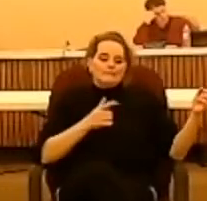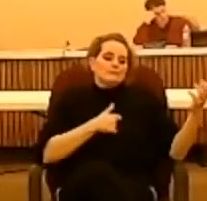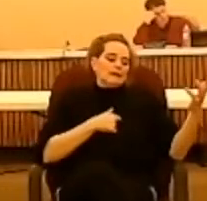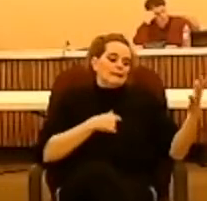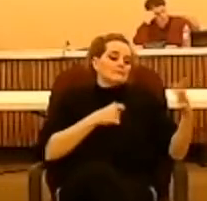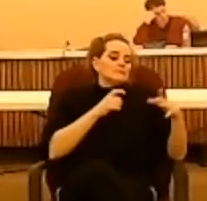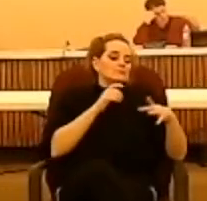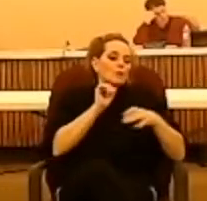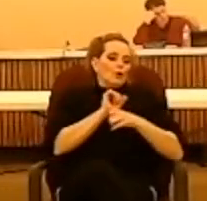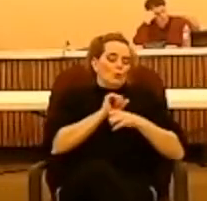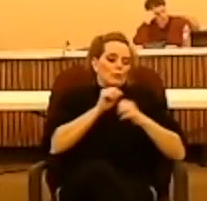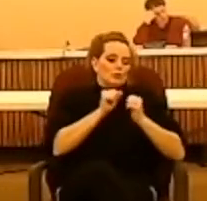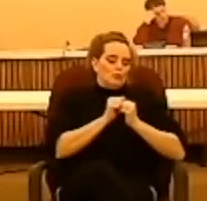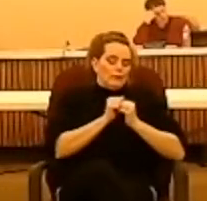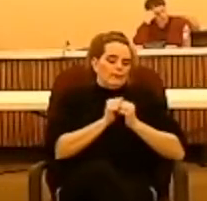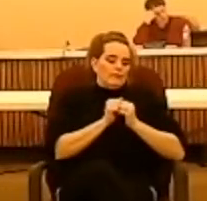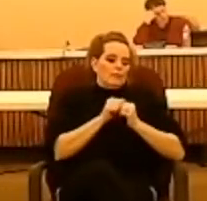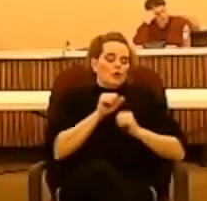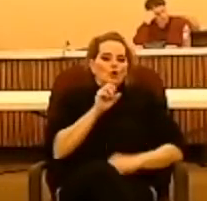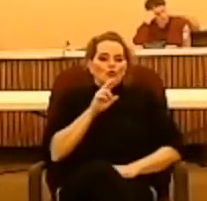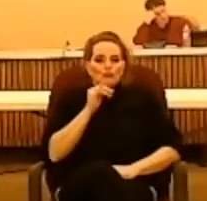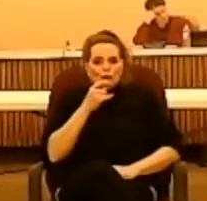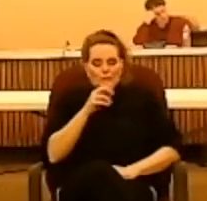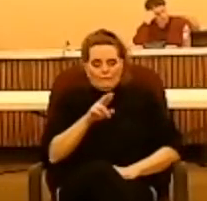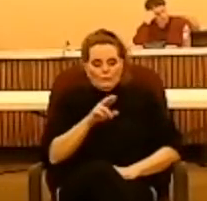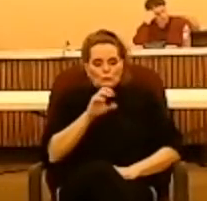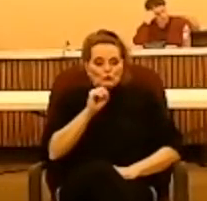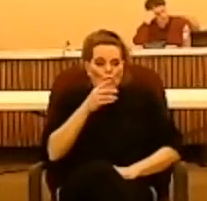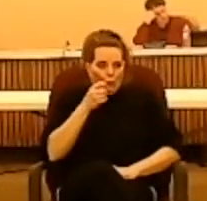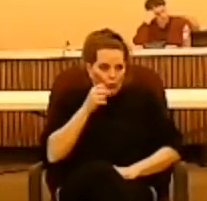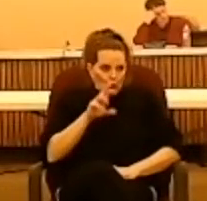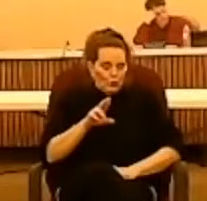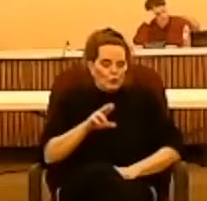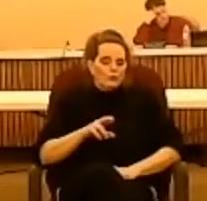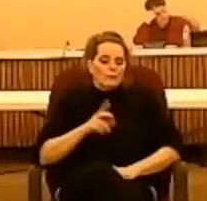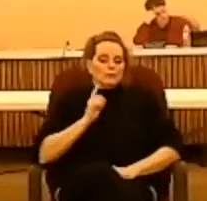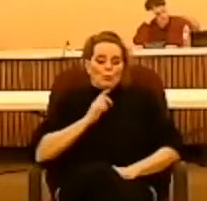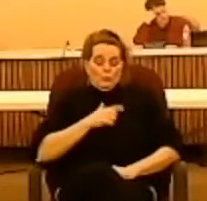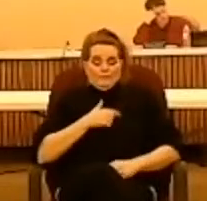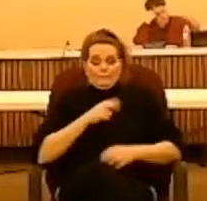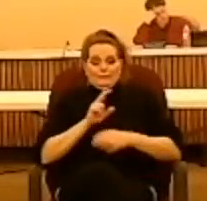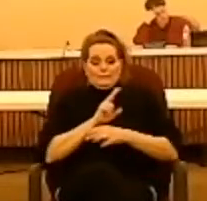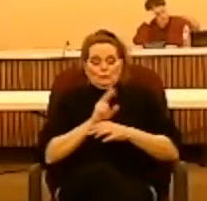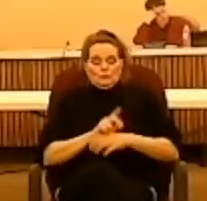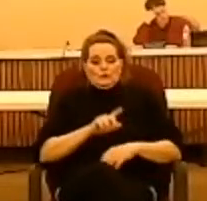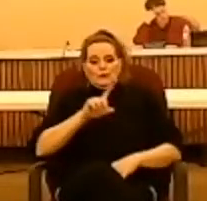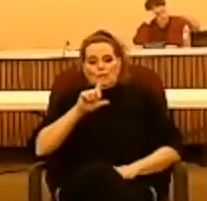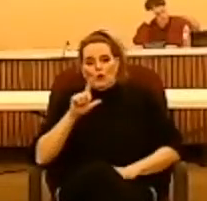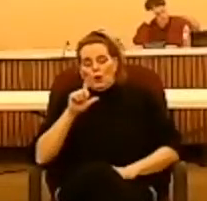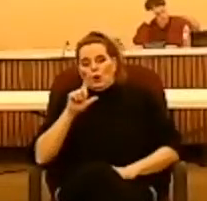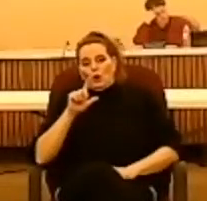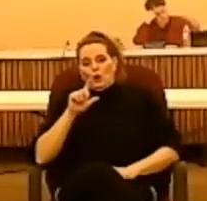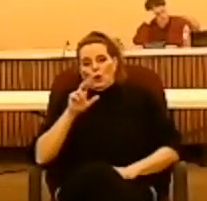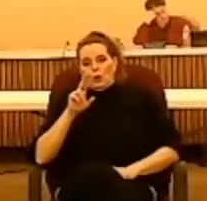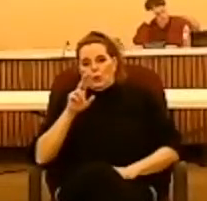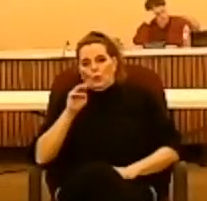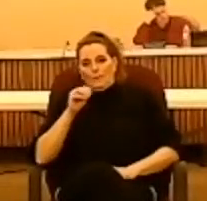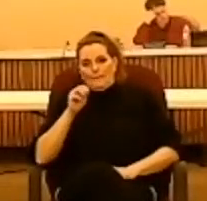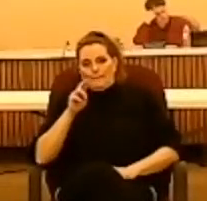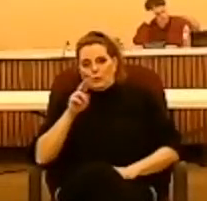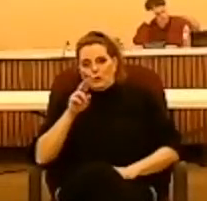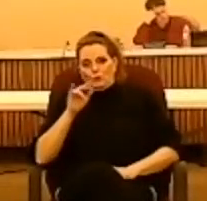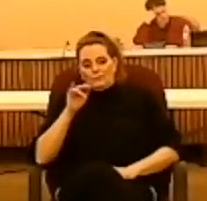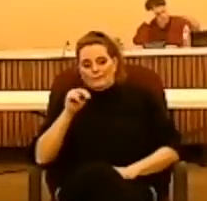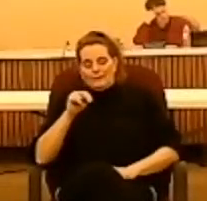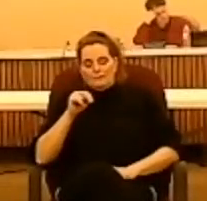River Solar, previously he conflicted himself out, so we've been using Lou Marin as our town council